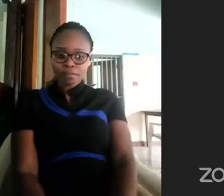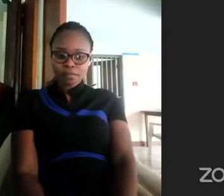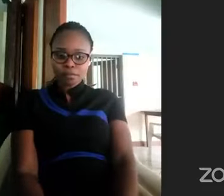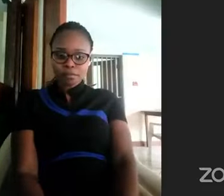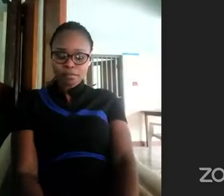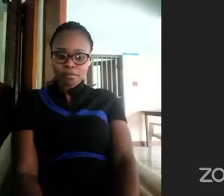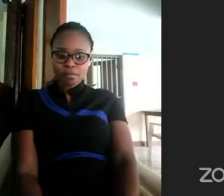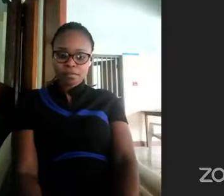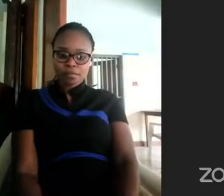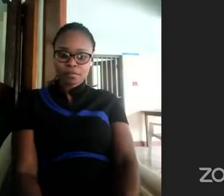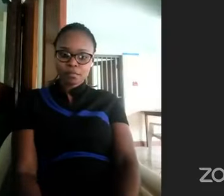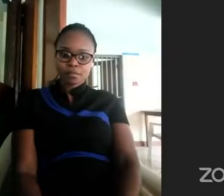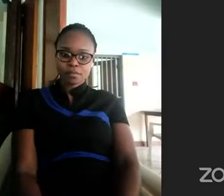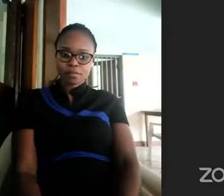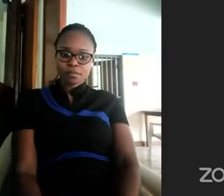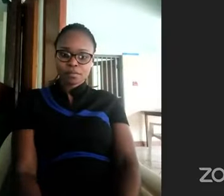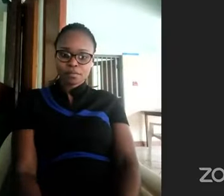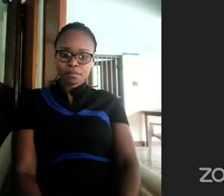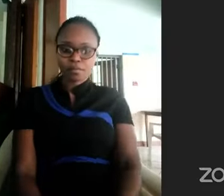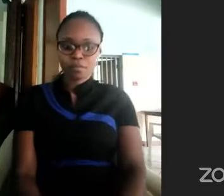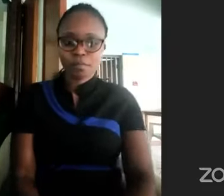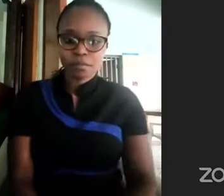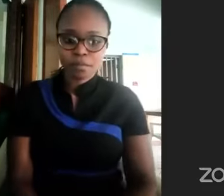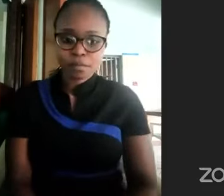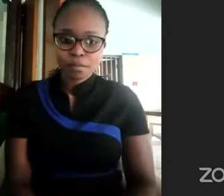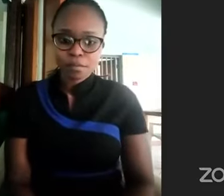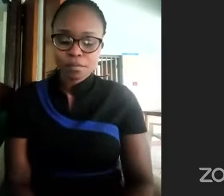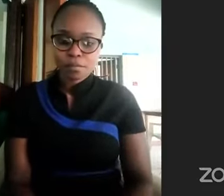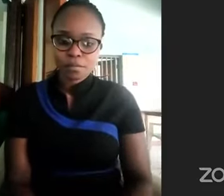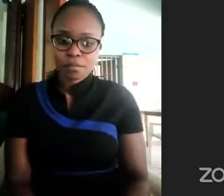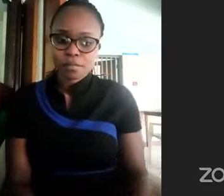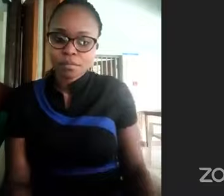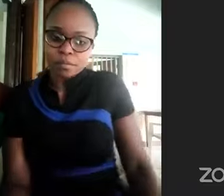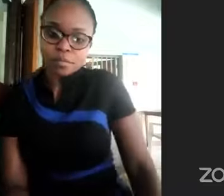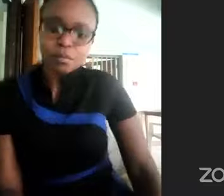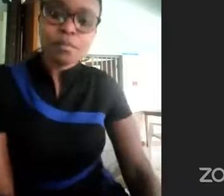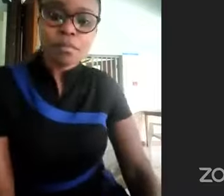Okay. Can you hear me, Vilda? Yes, we can hear you loud and clear.